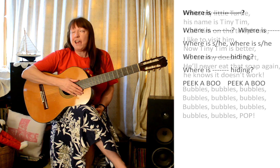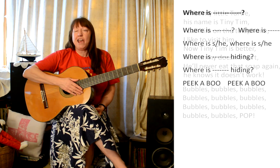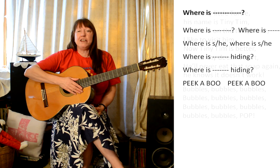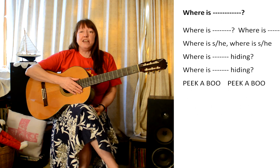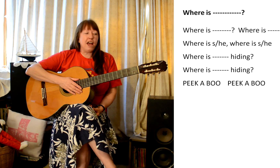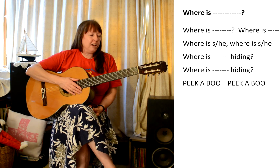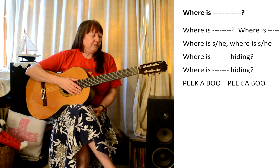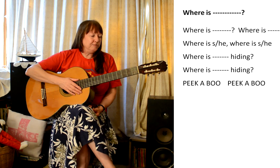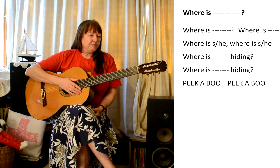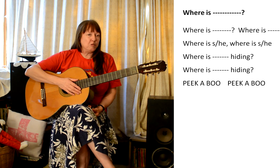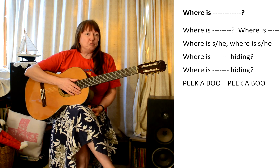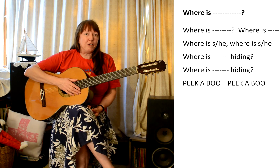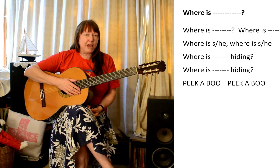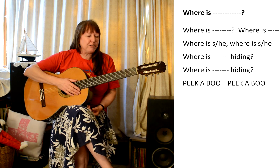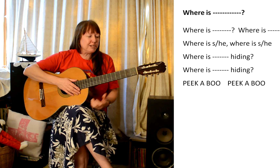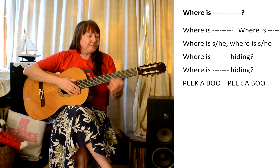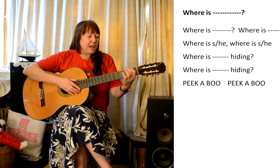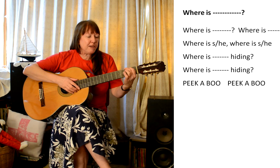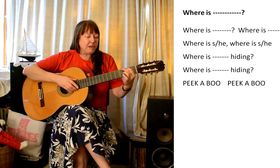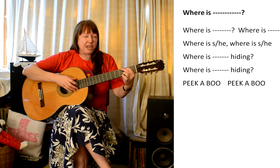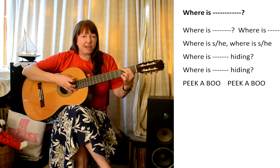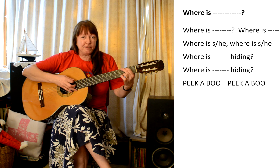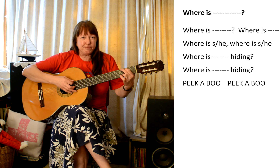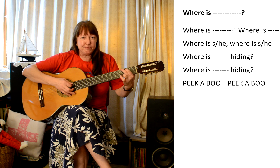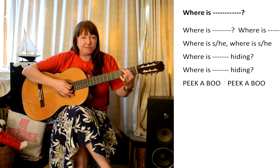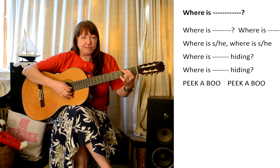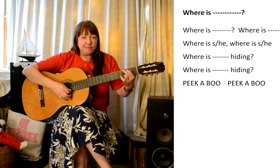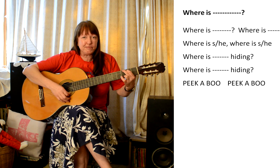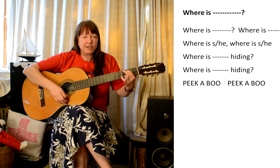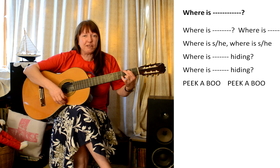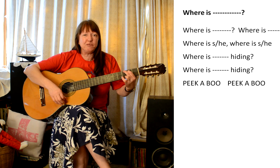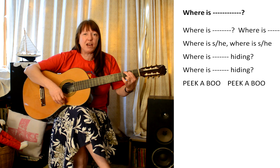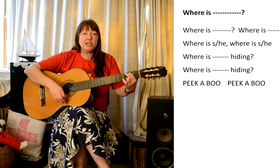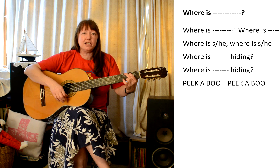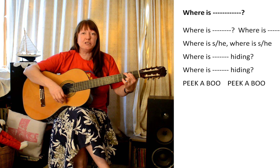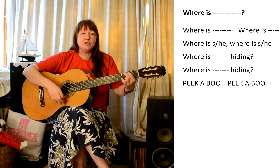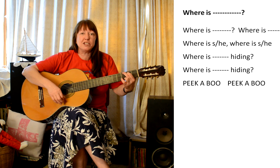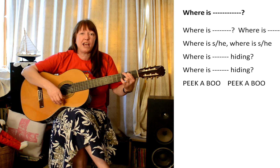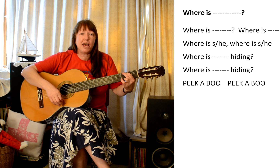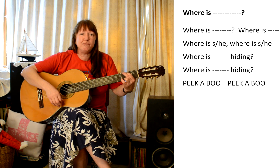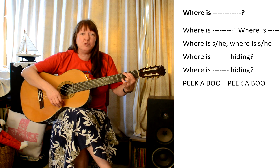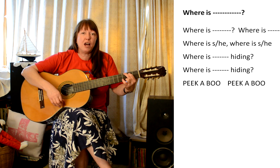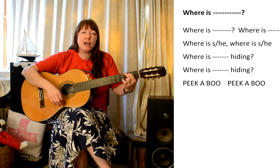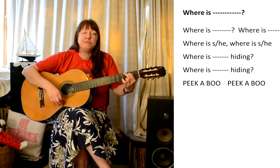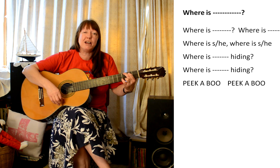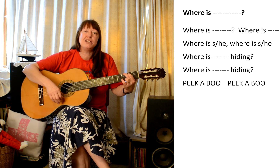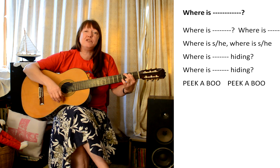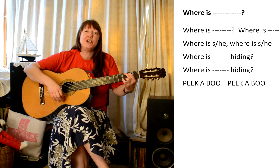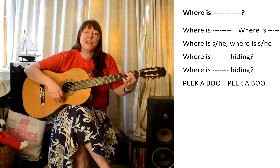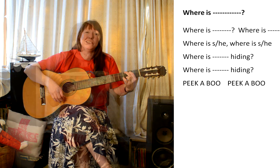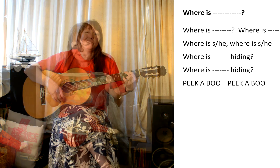And now, where is baby? Find a little scarf or hide behind your hands.